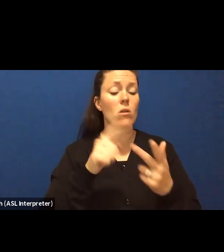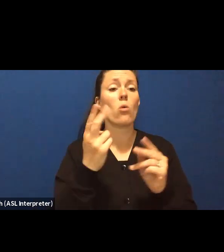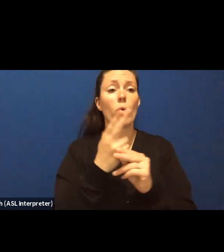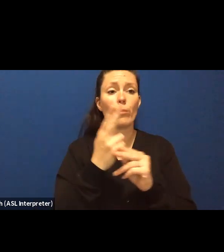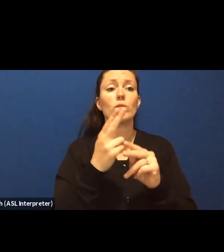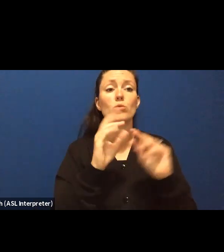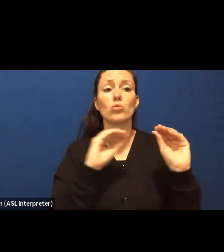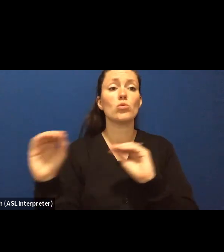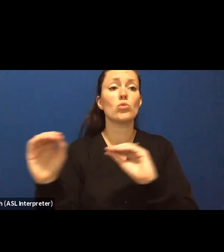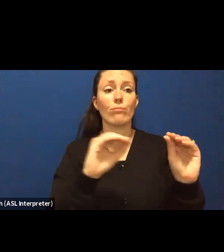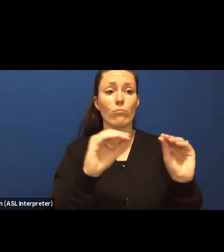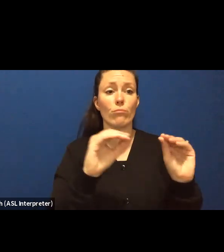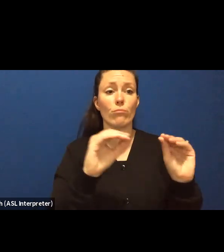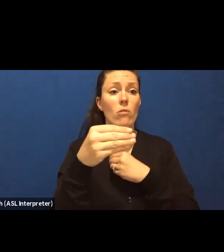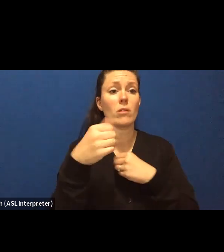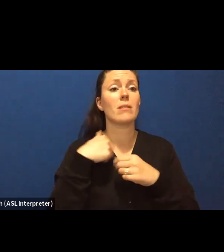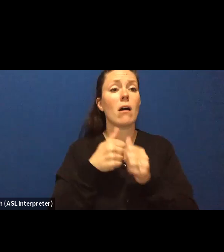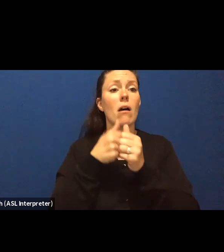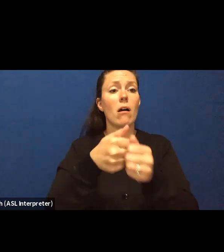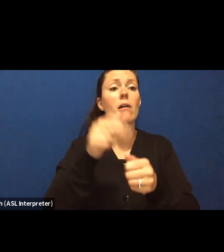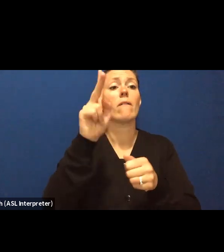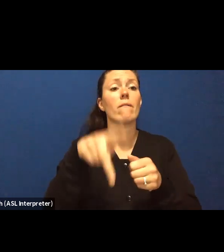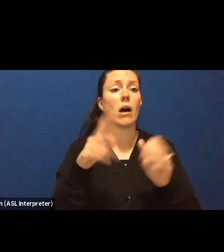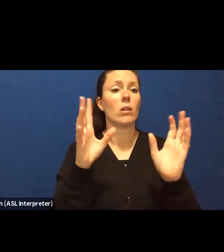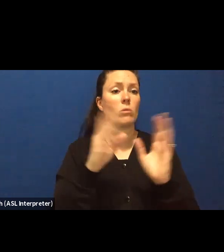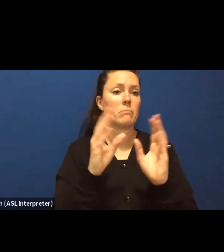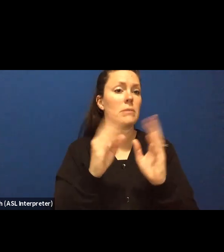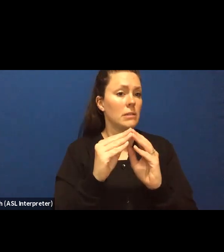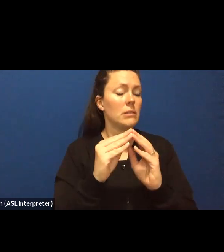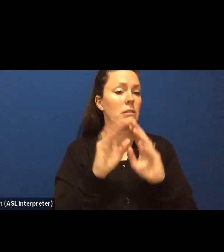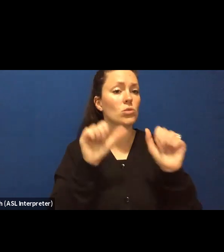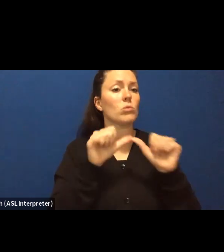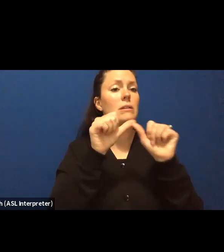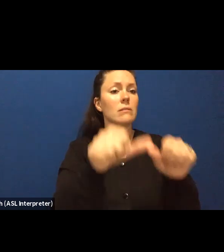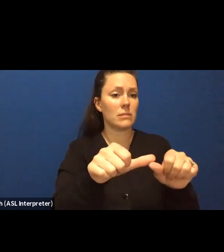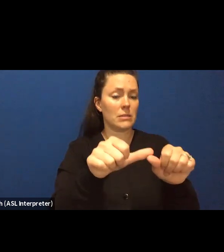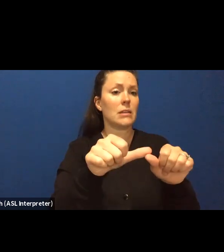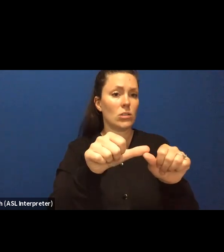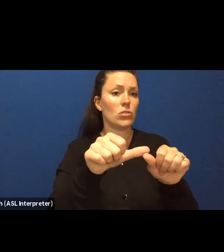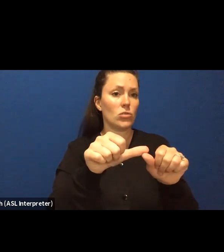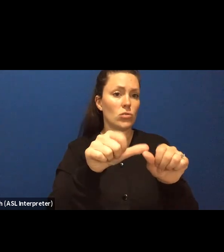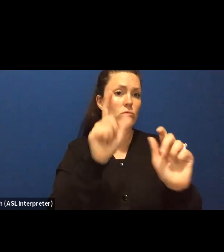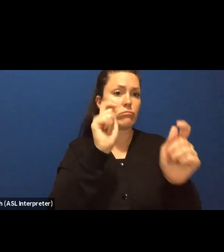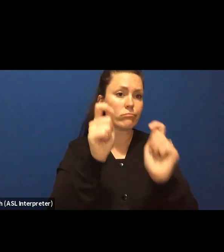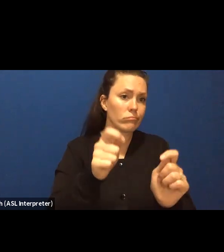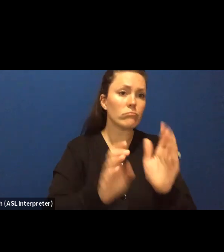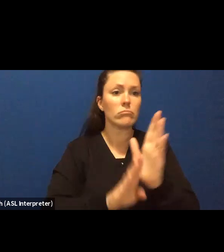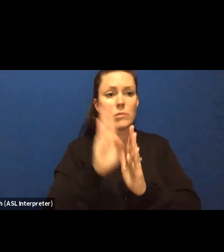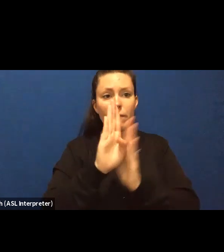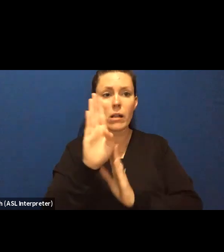those follow-up meetings in order to continue working on the independent living plans with